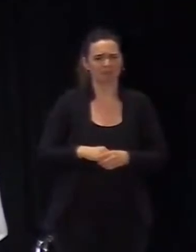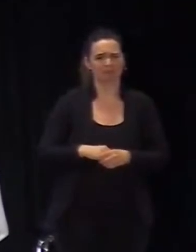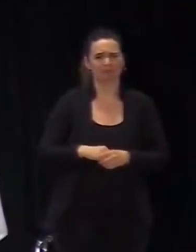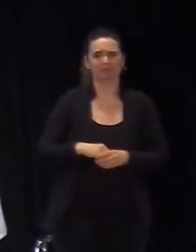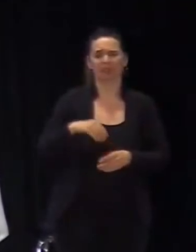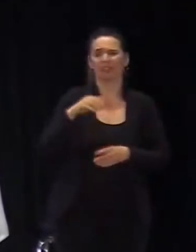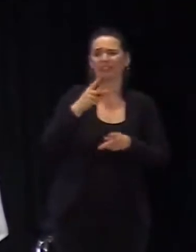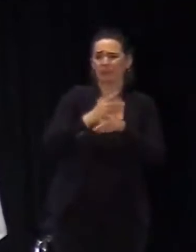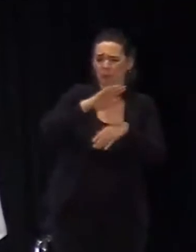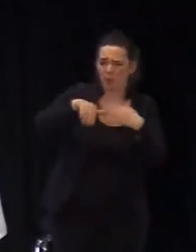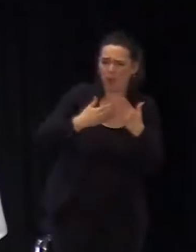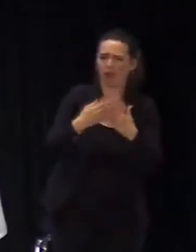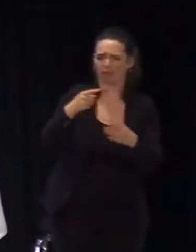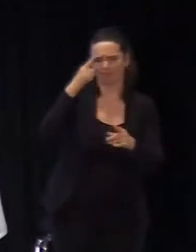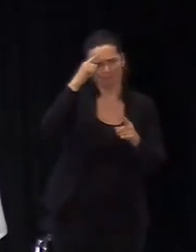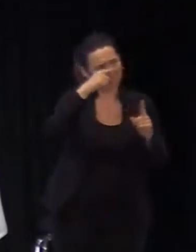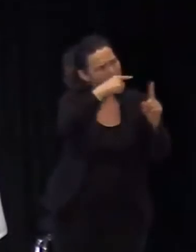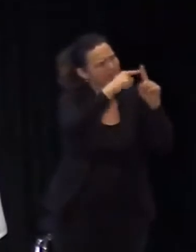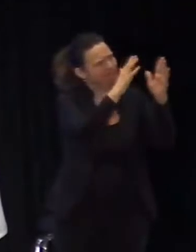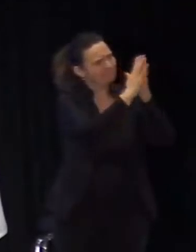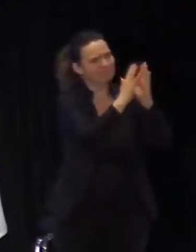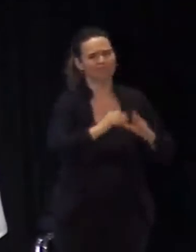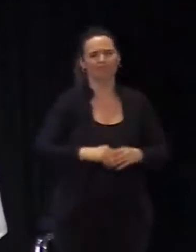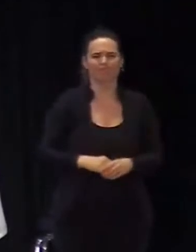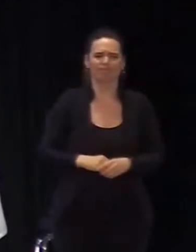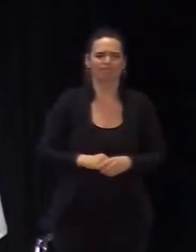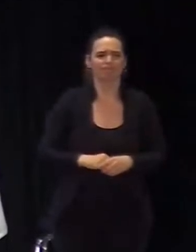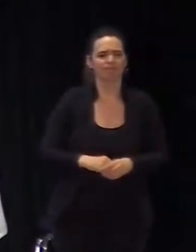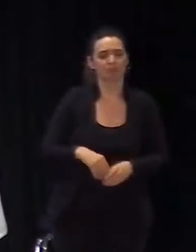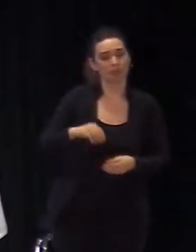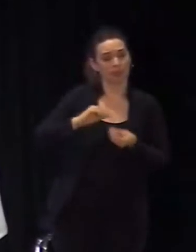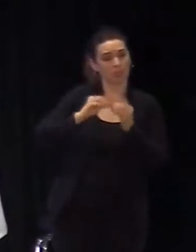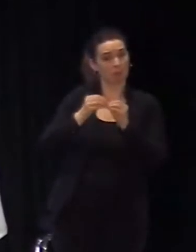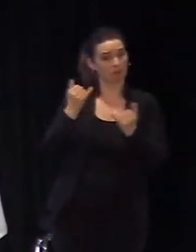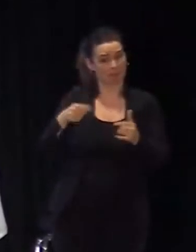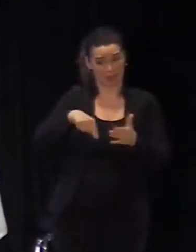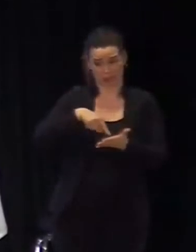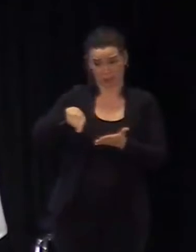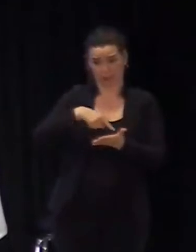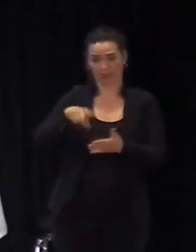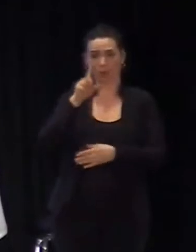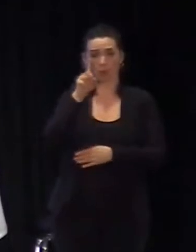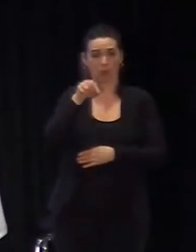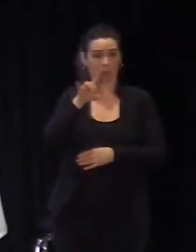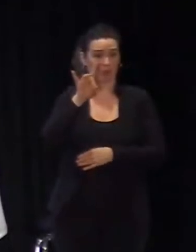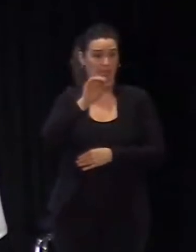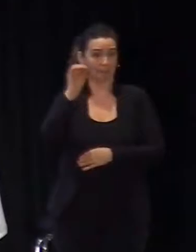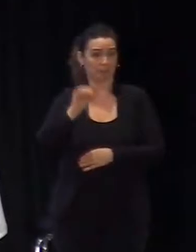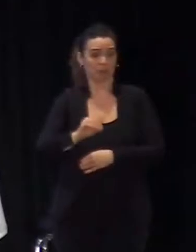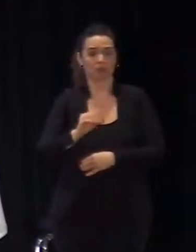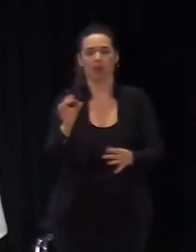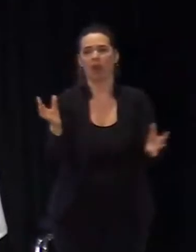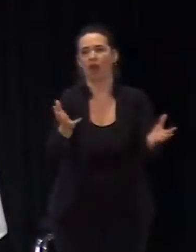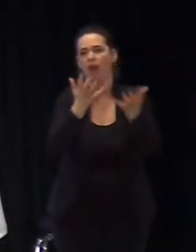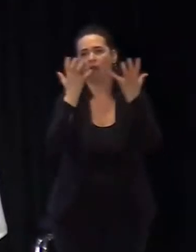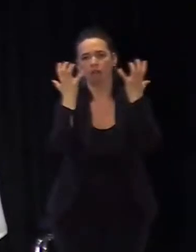drop 1.8%. Really remarkable. Congratulations to the community at large for responding after the holiday surges and